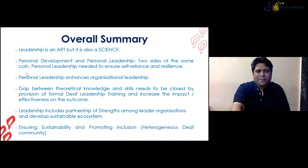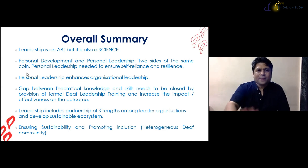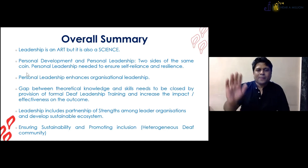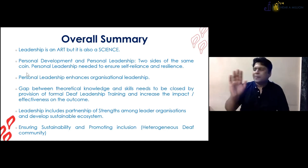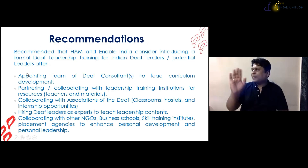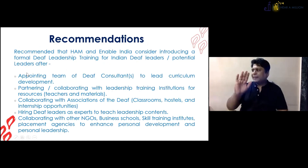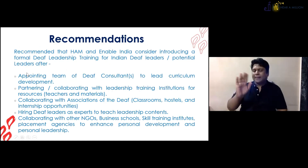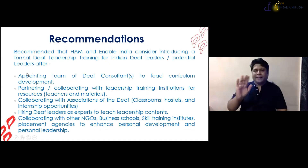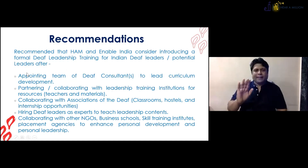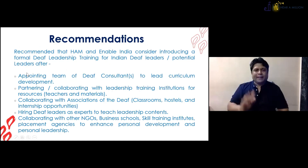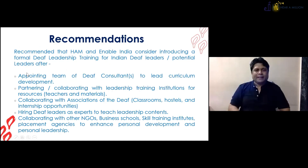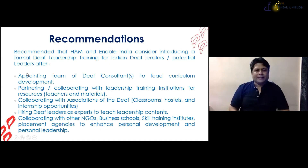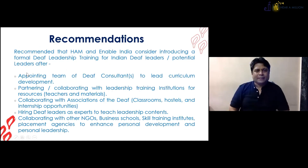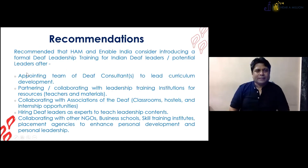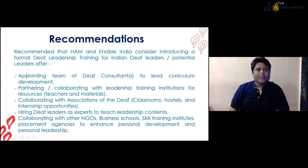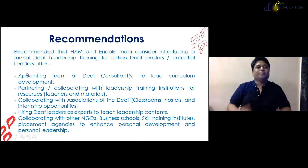Um,